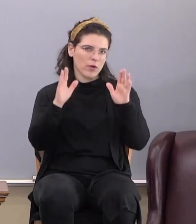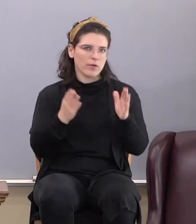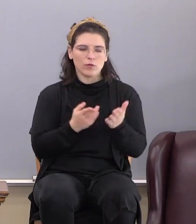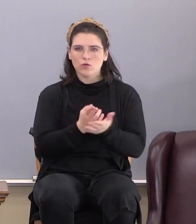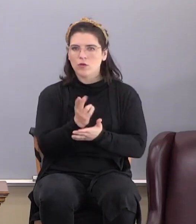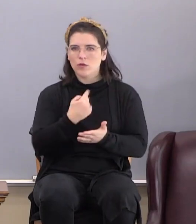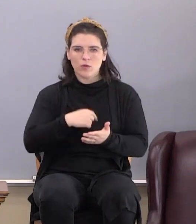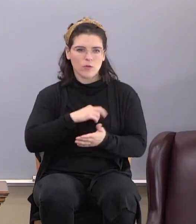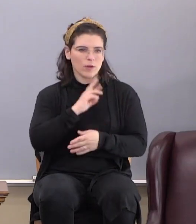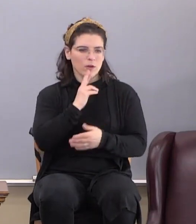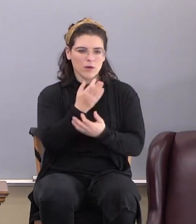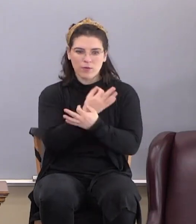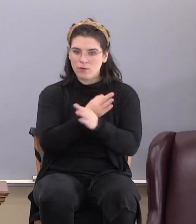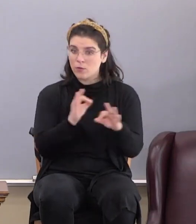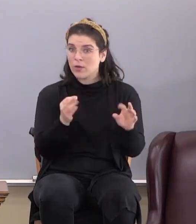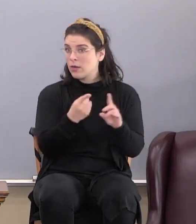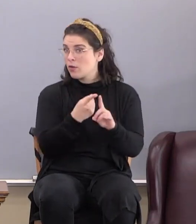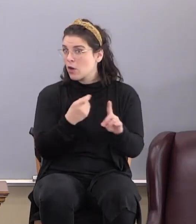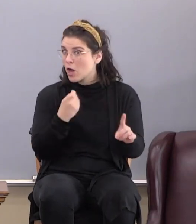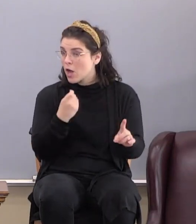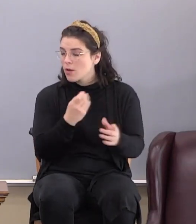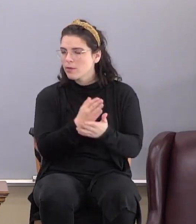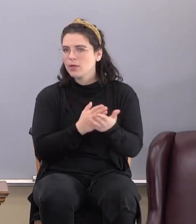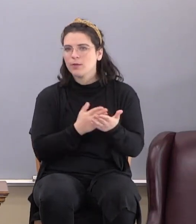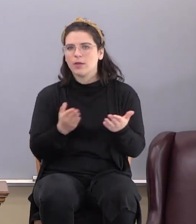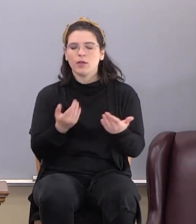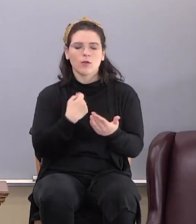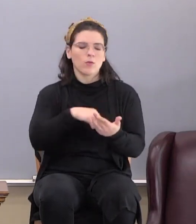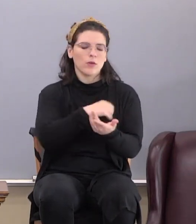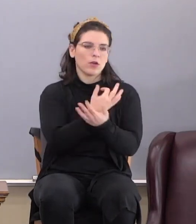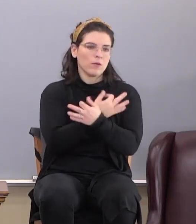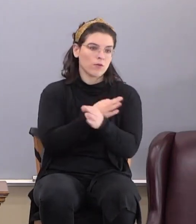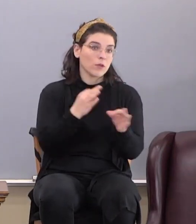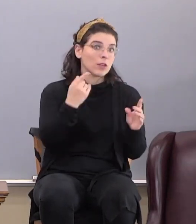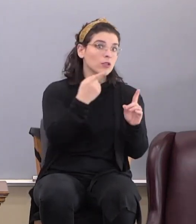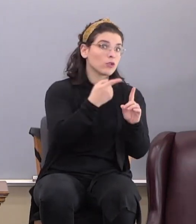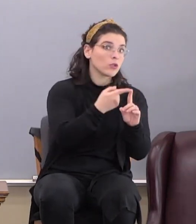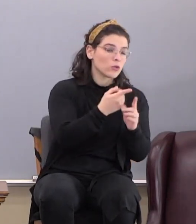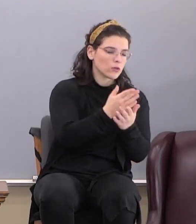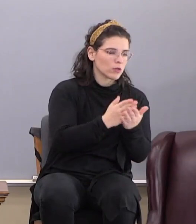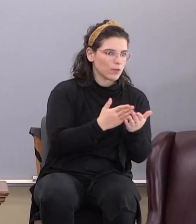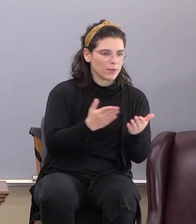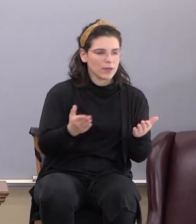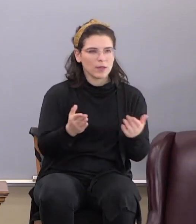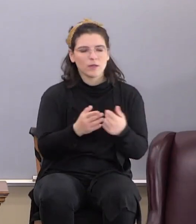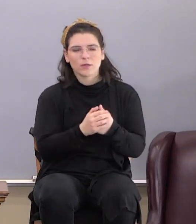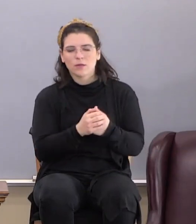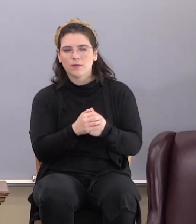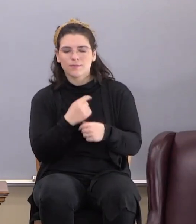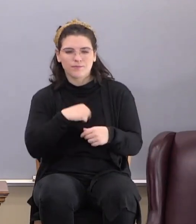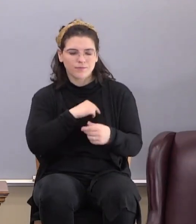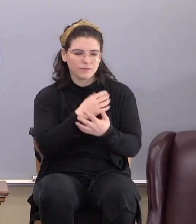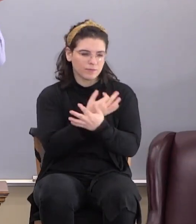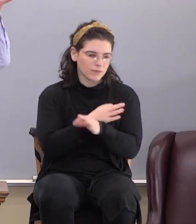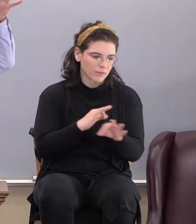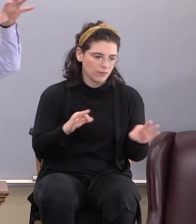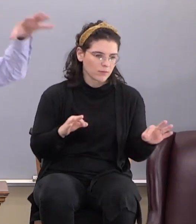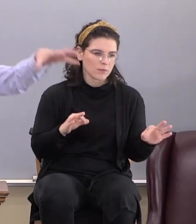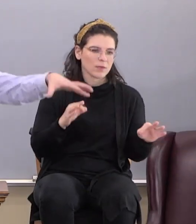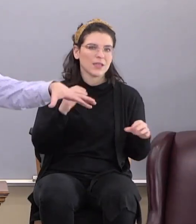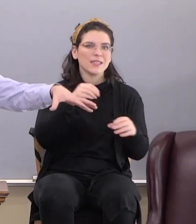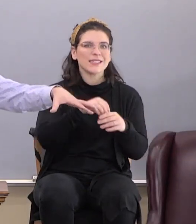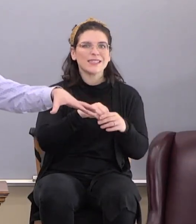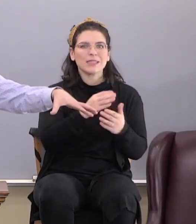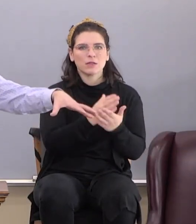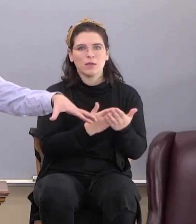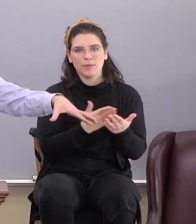are free from some things. We are free to some things, and we are free